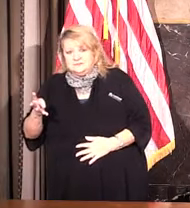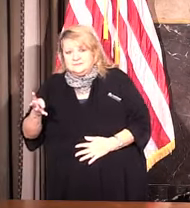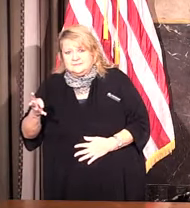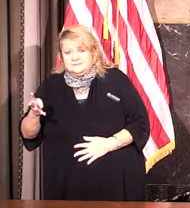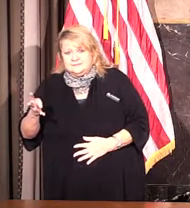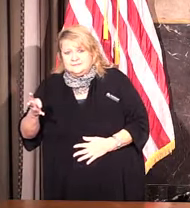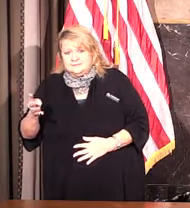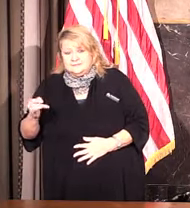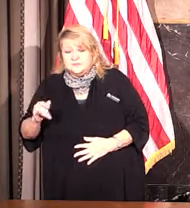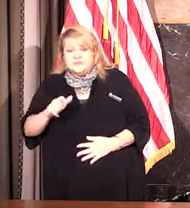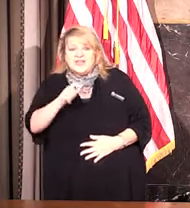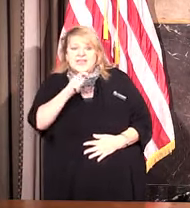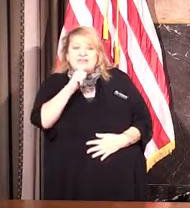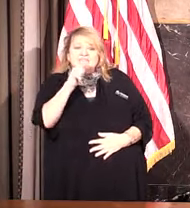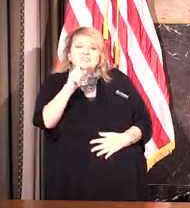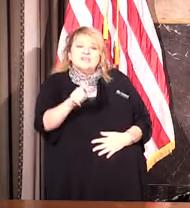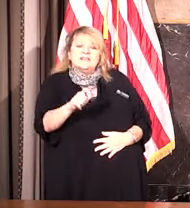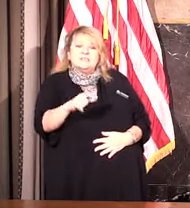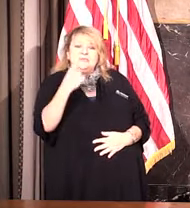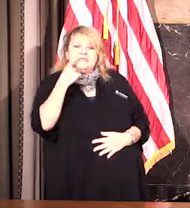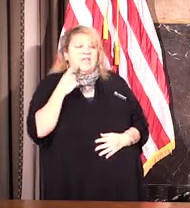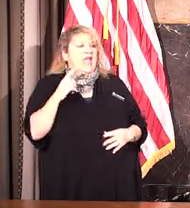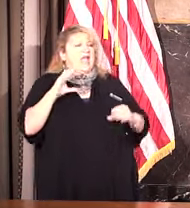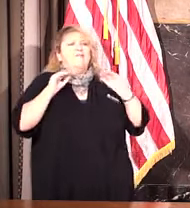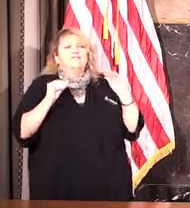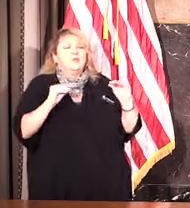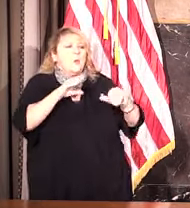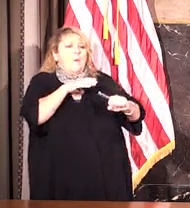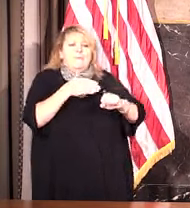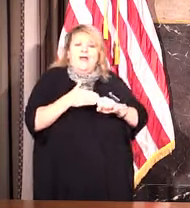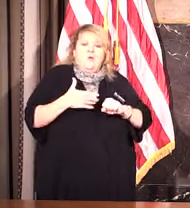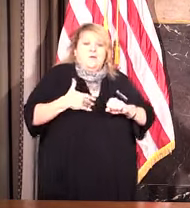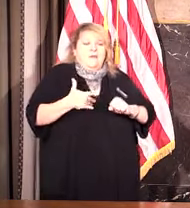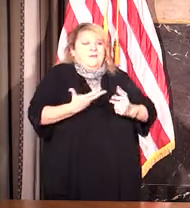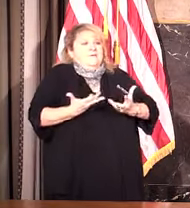don't have any power over this virus. We do.